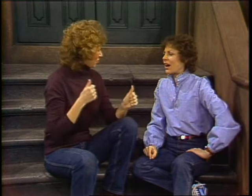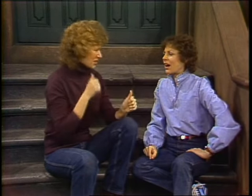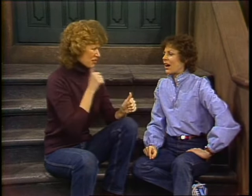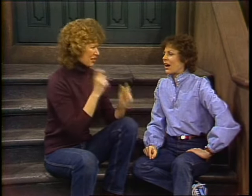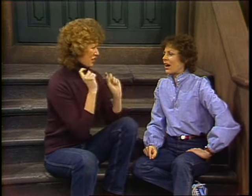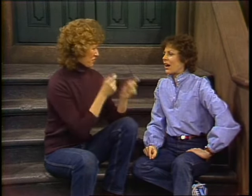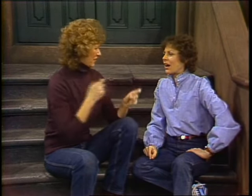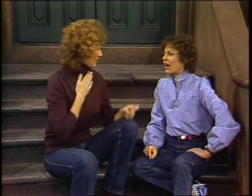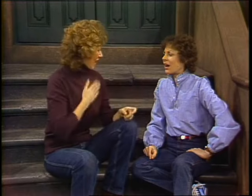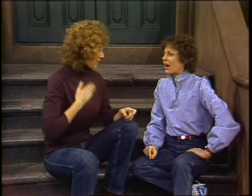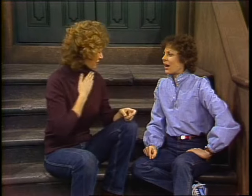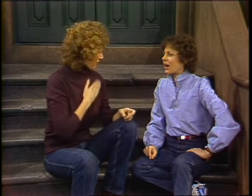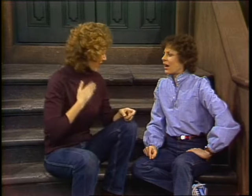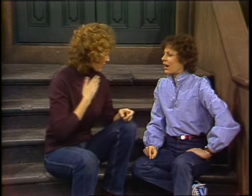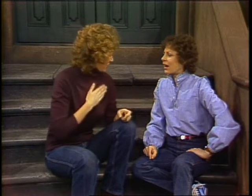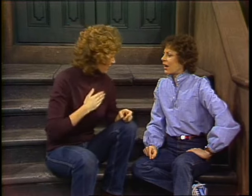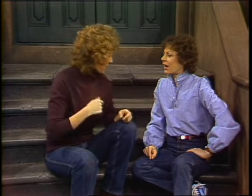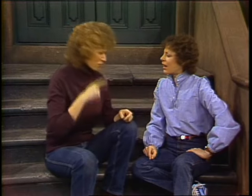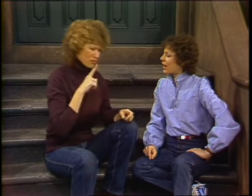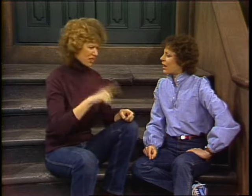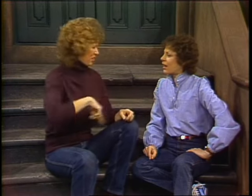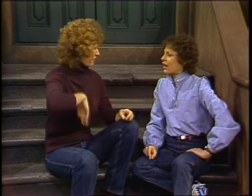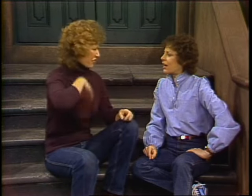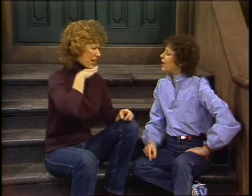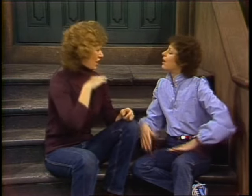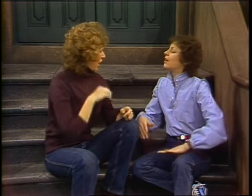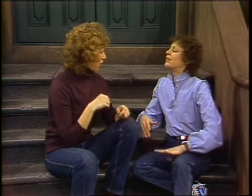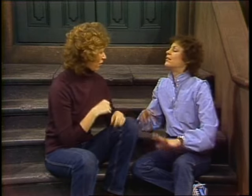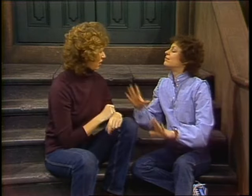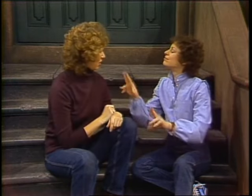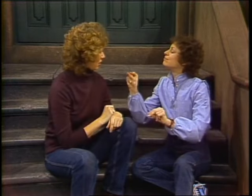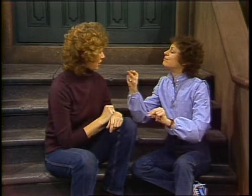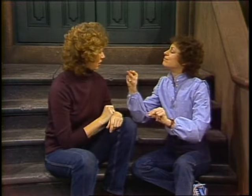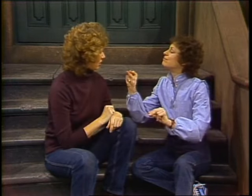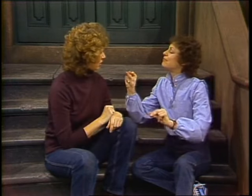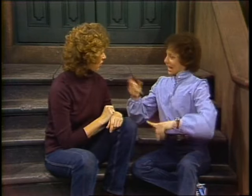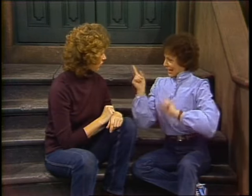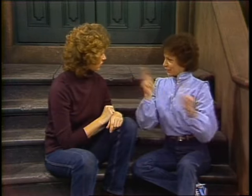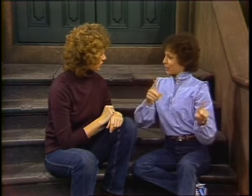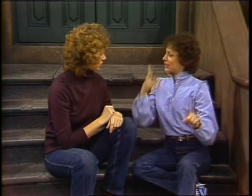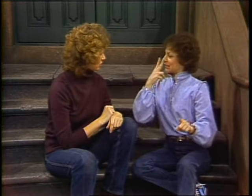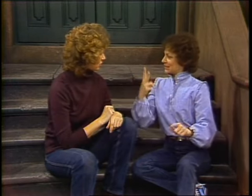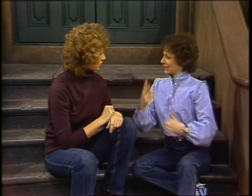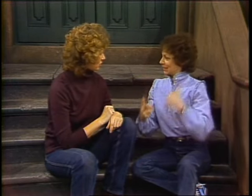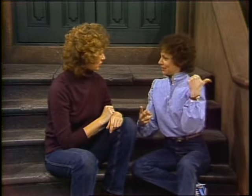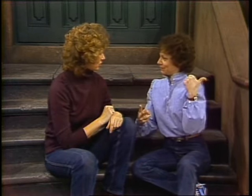Don't give him the satisfaction. I'm really fed up. No?